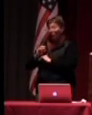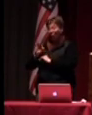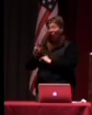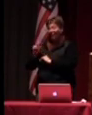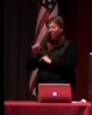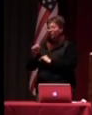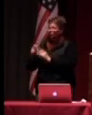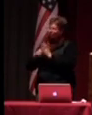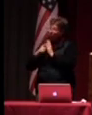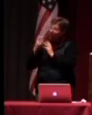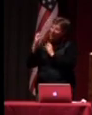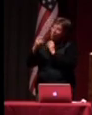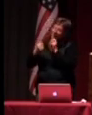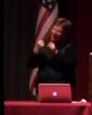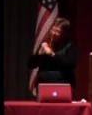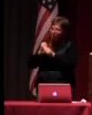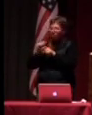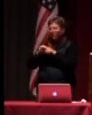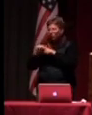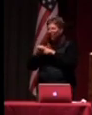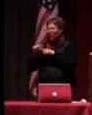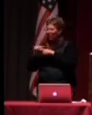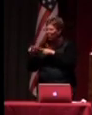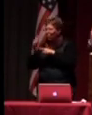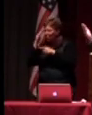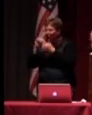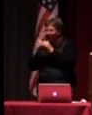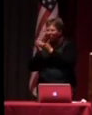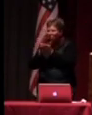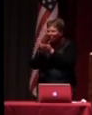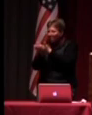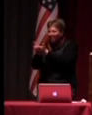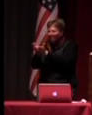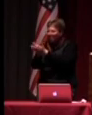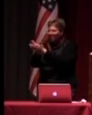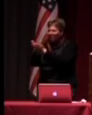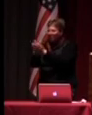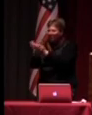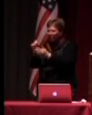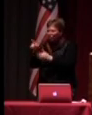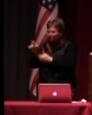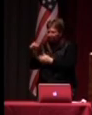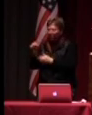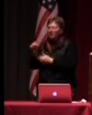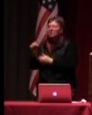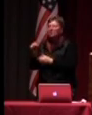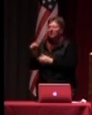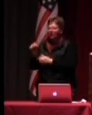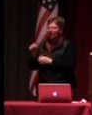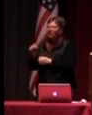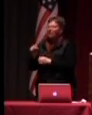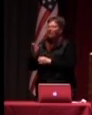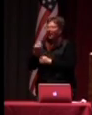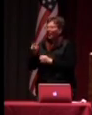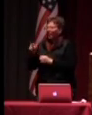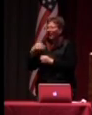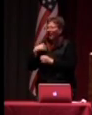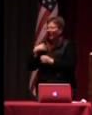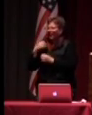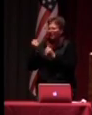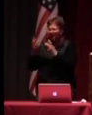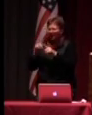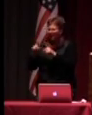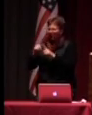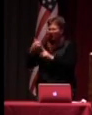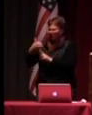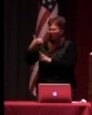of specialized training in order to navigate and maneuver ships that were, of course, moved by dozens of separate sails and had dozens of cannon